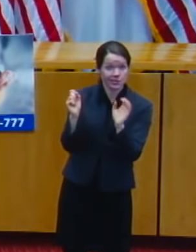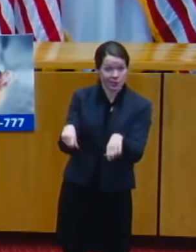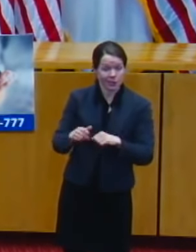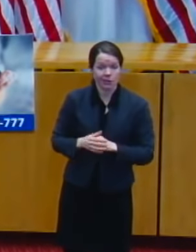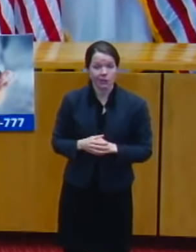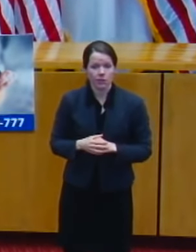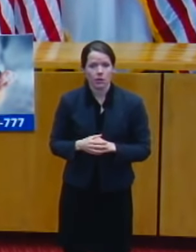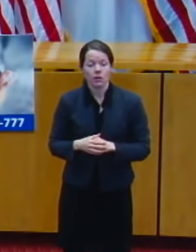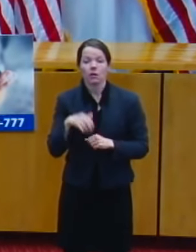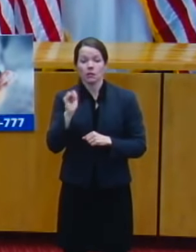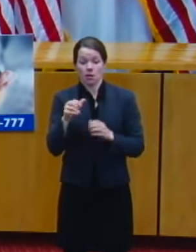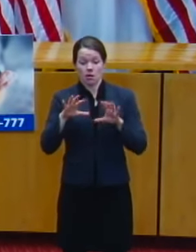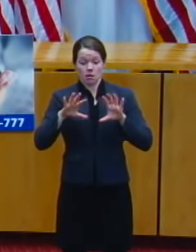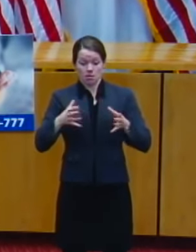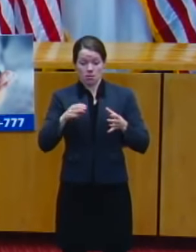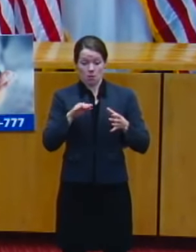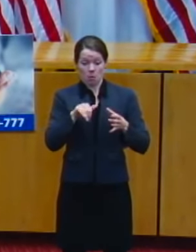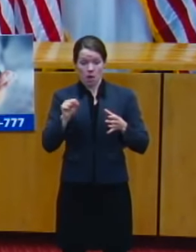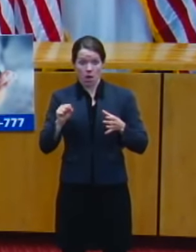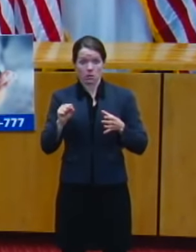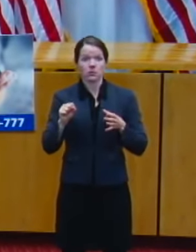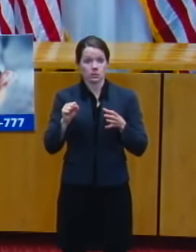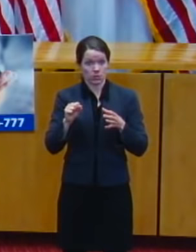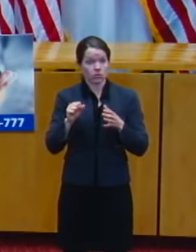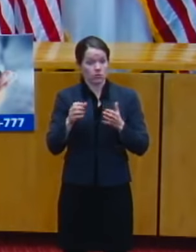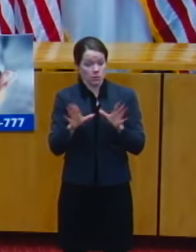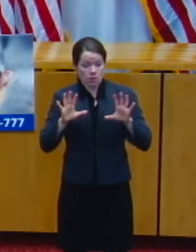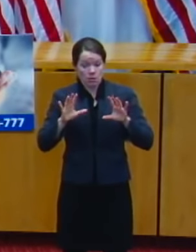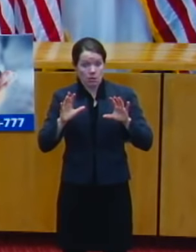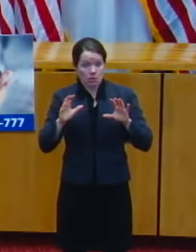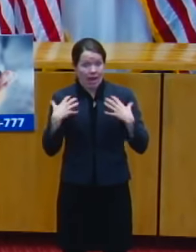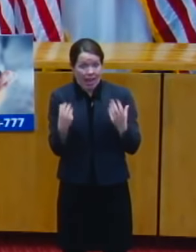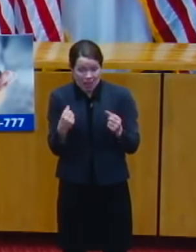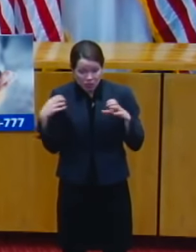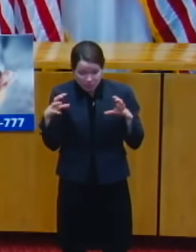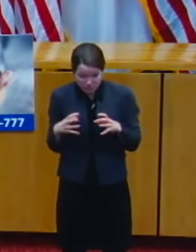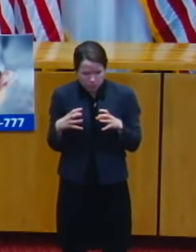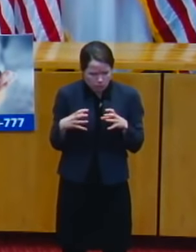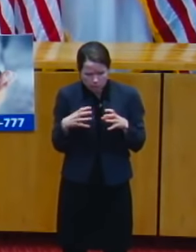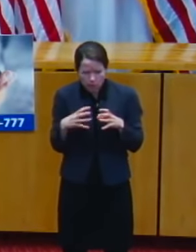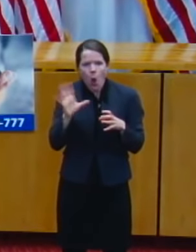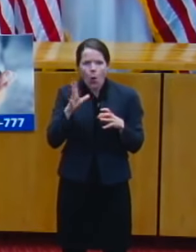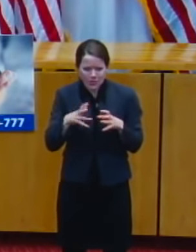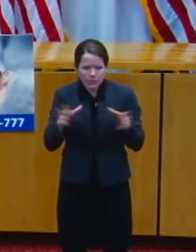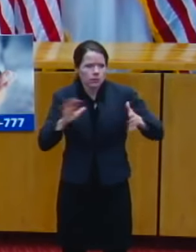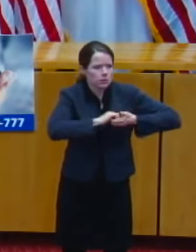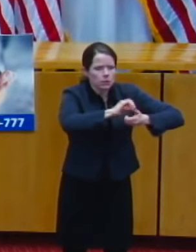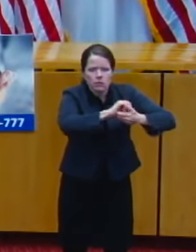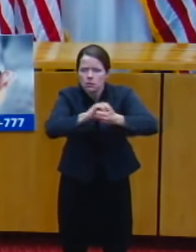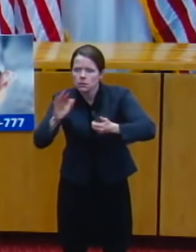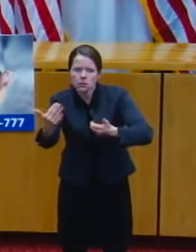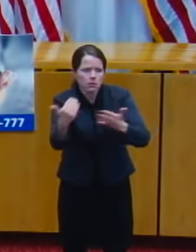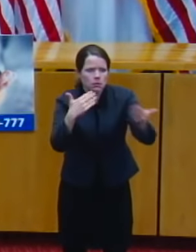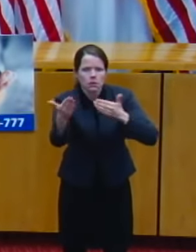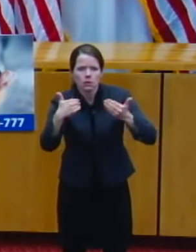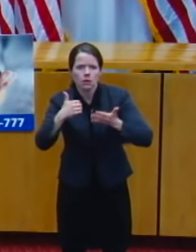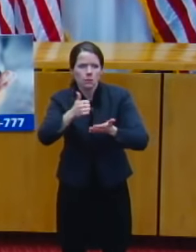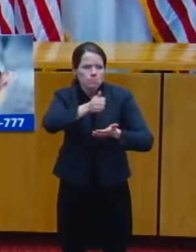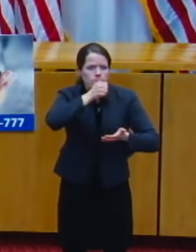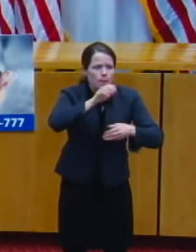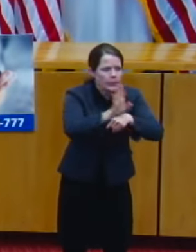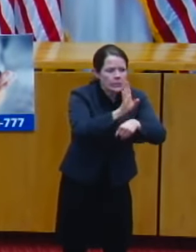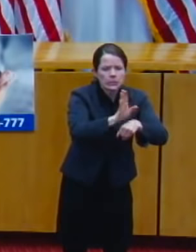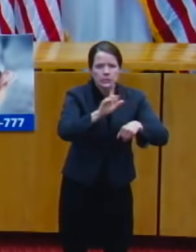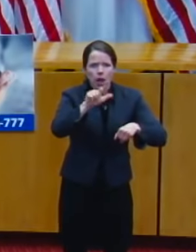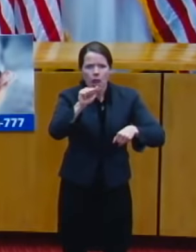organizations to improve the data reporting by race and ethnicity, so that we all can better understand where and on whom the burden